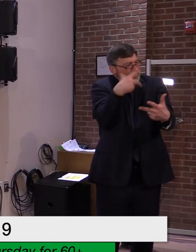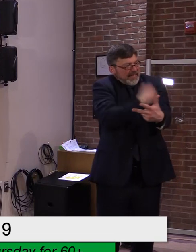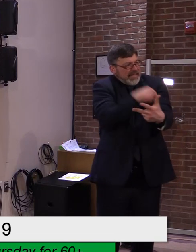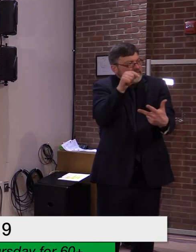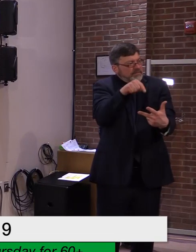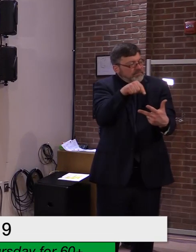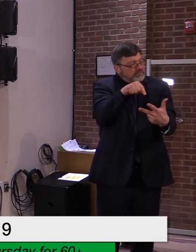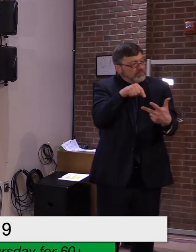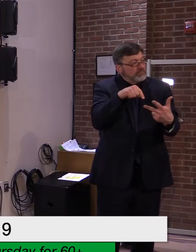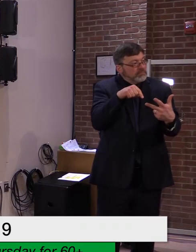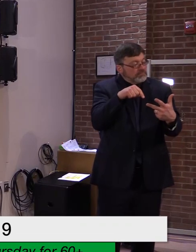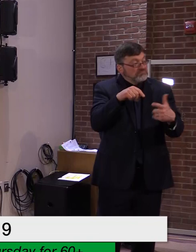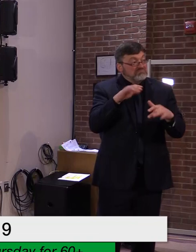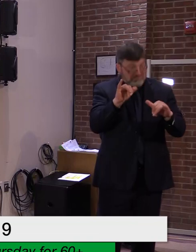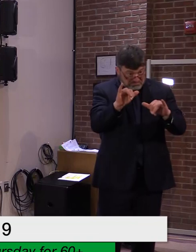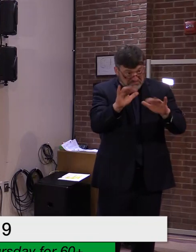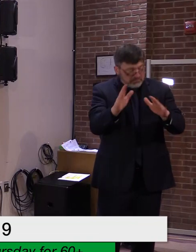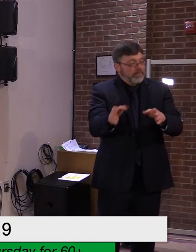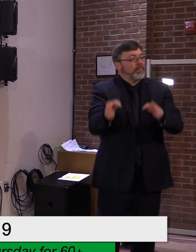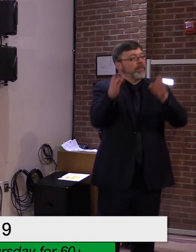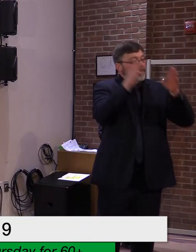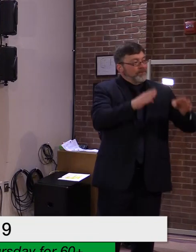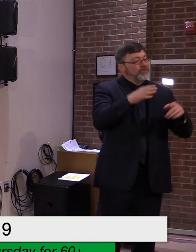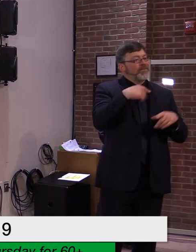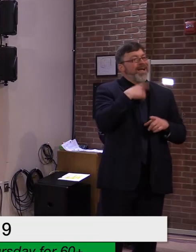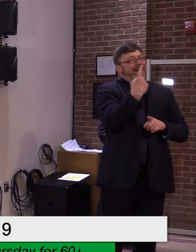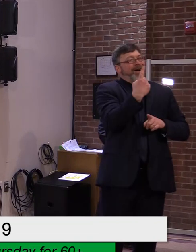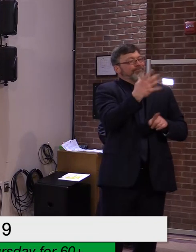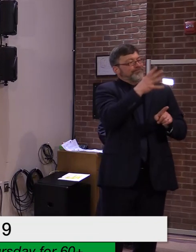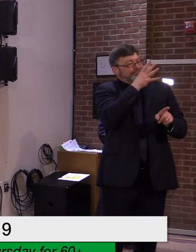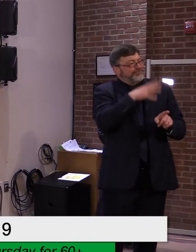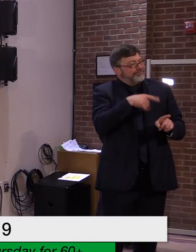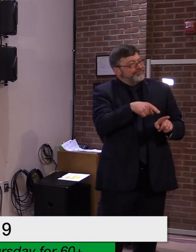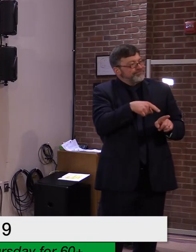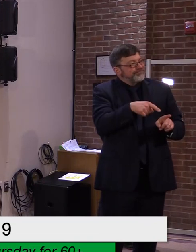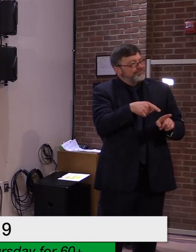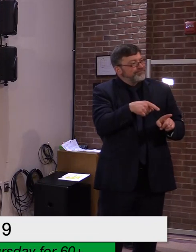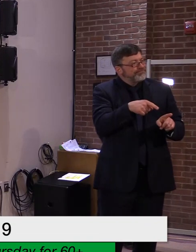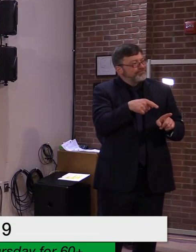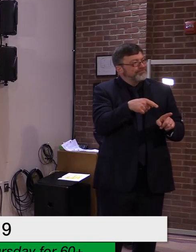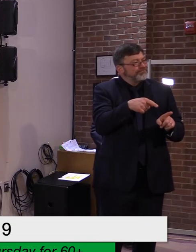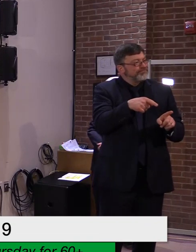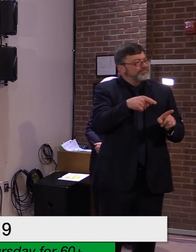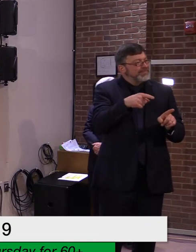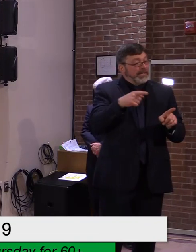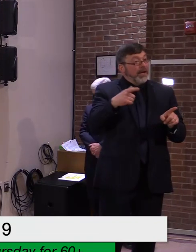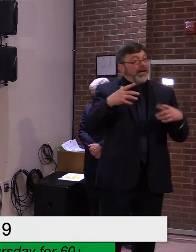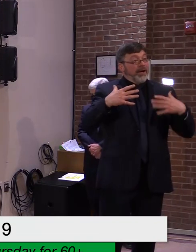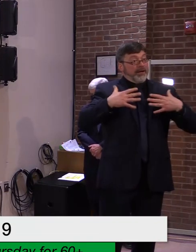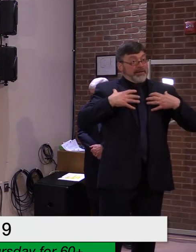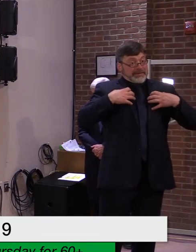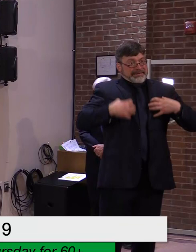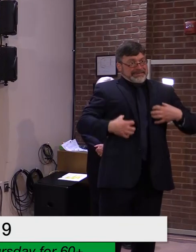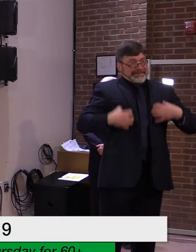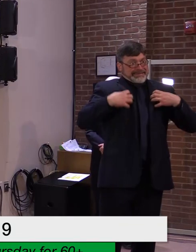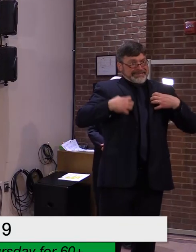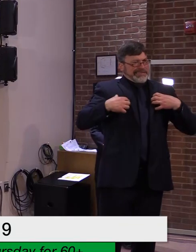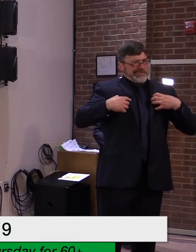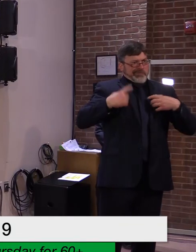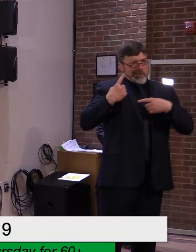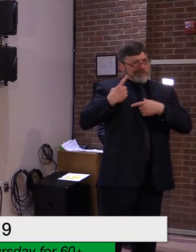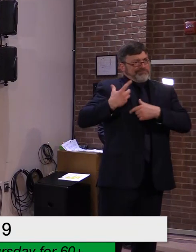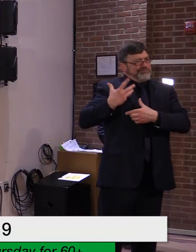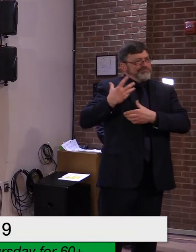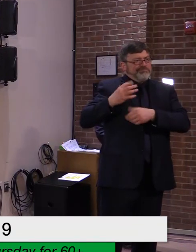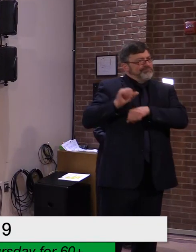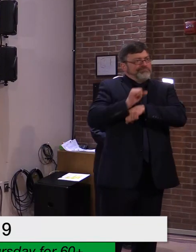one lung, and this person has had bad experience with vaccine in the past and is wondering when it might be possible